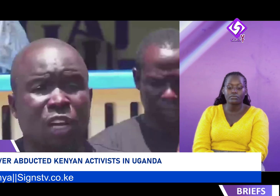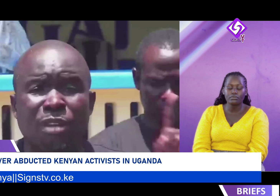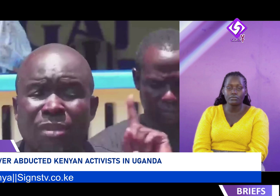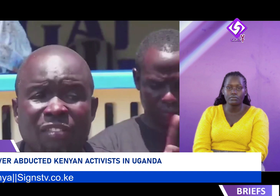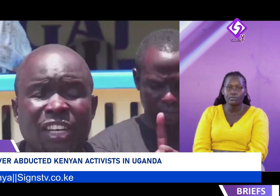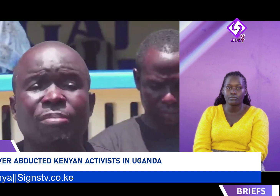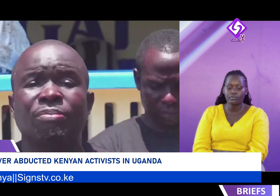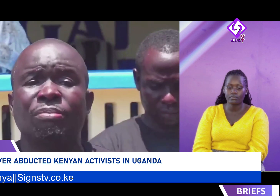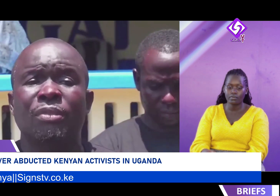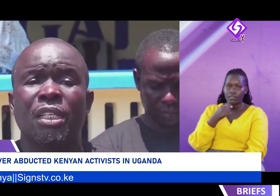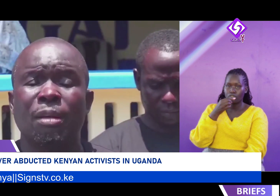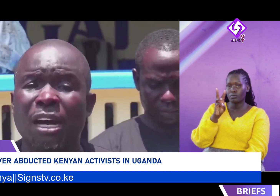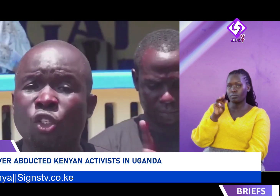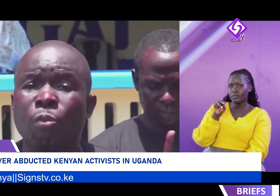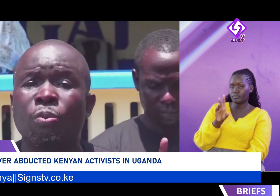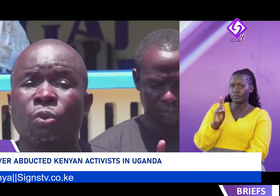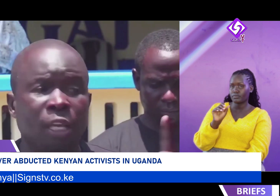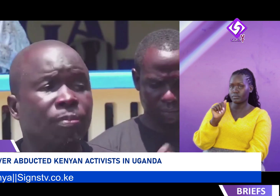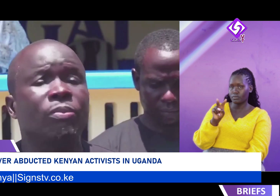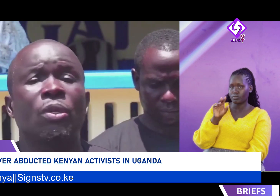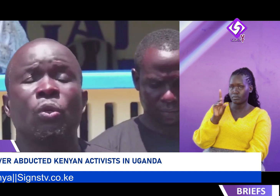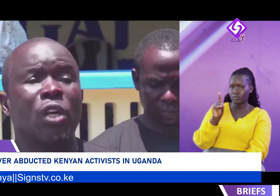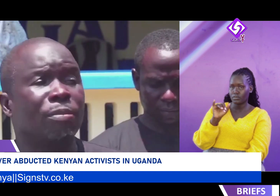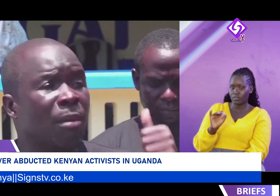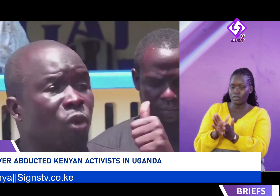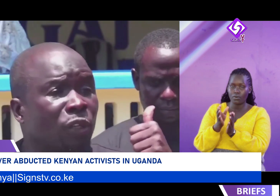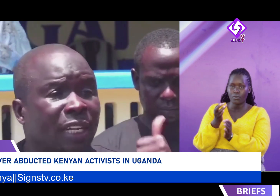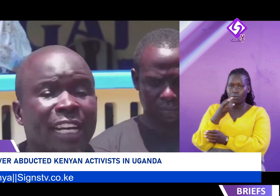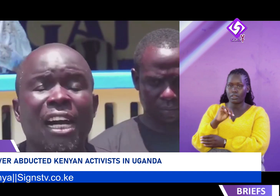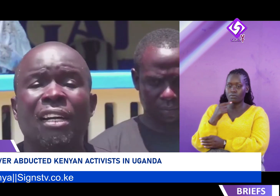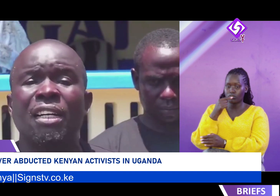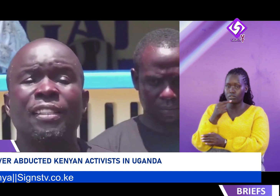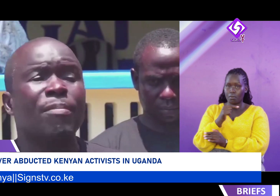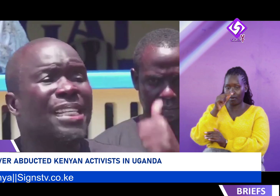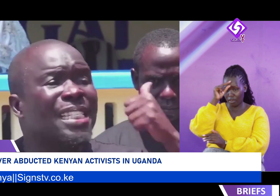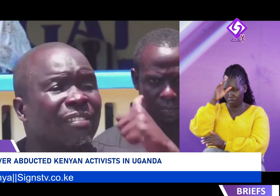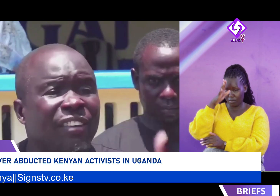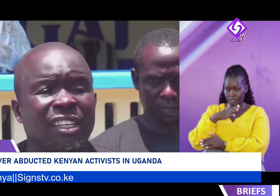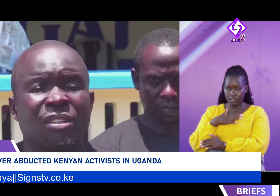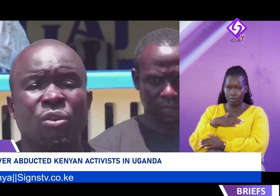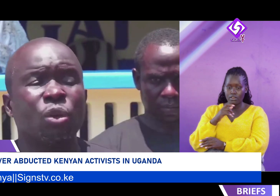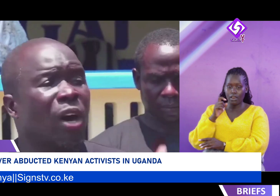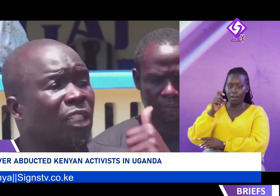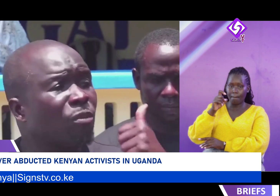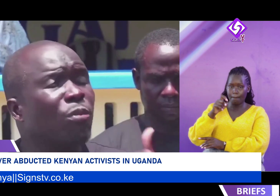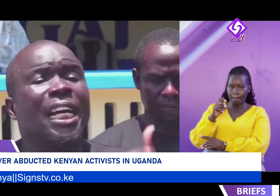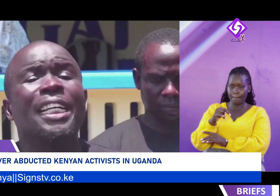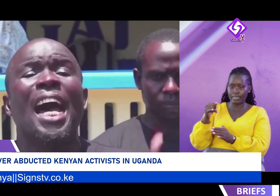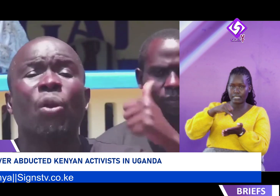Tunaambia Mudavadi, the backstop with him. Tunaambia bunge letu la Kenya, they must intervene. We want Bob Njagi